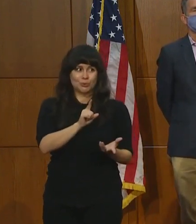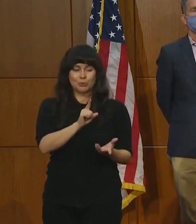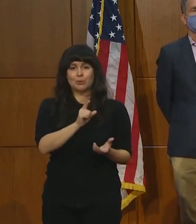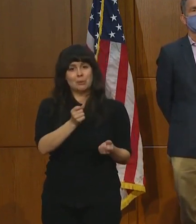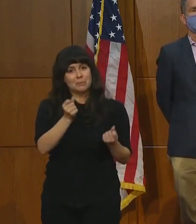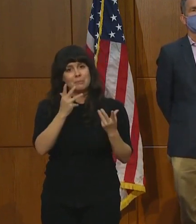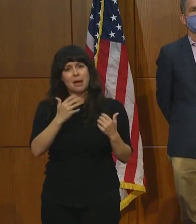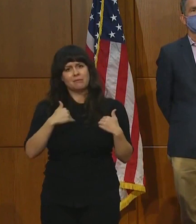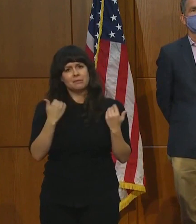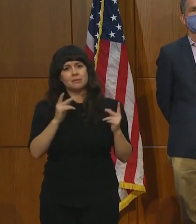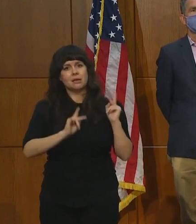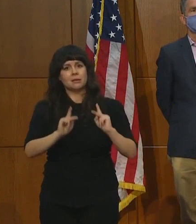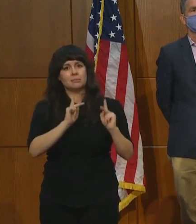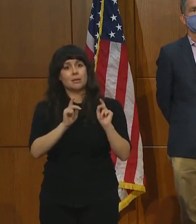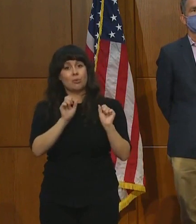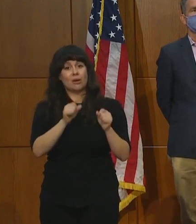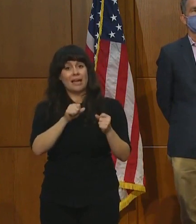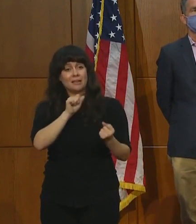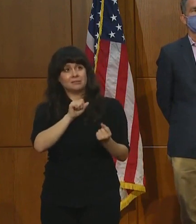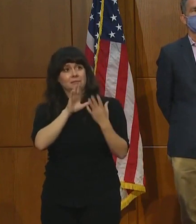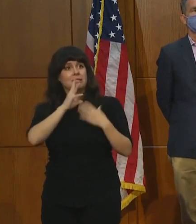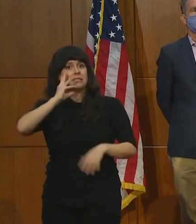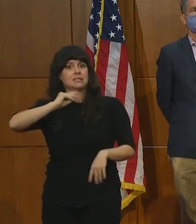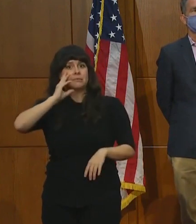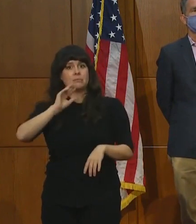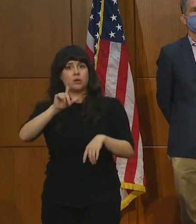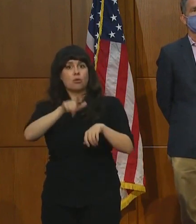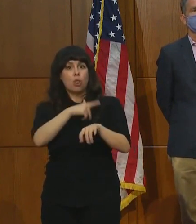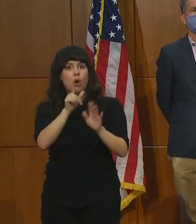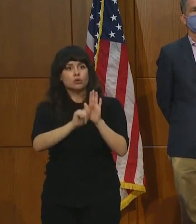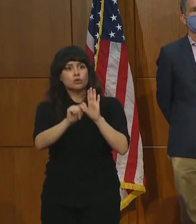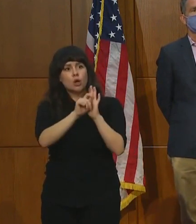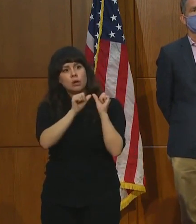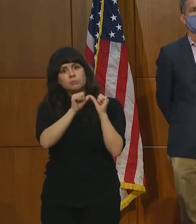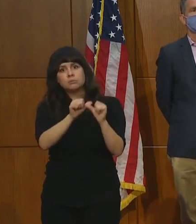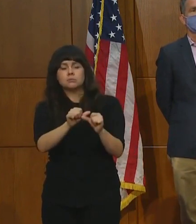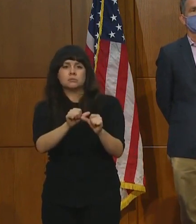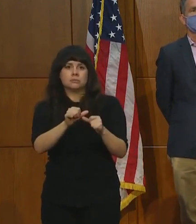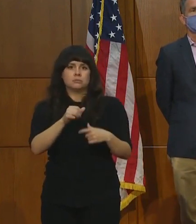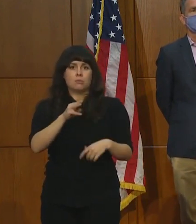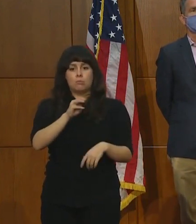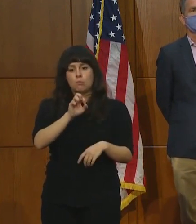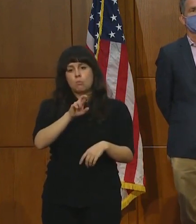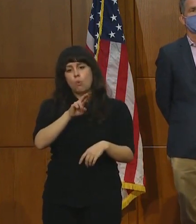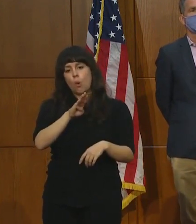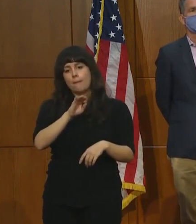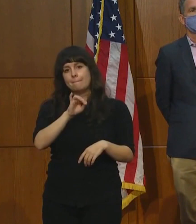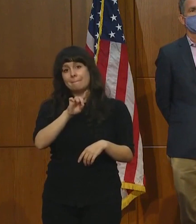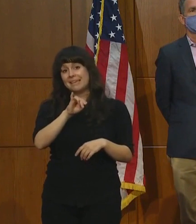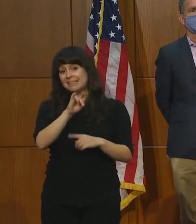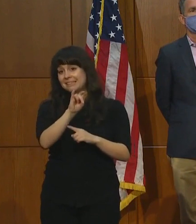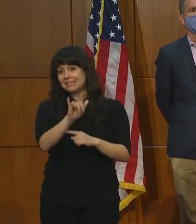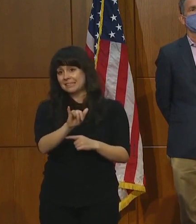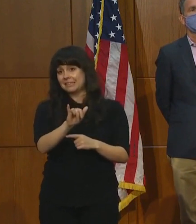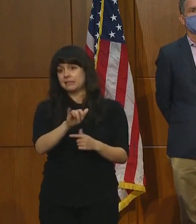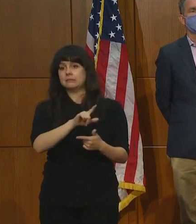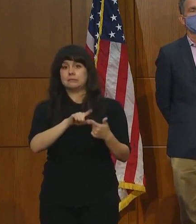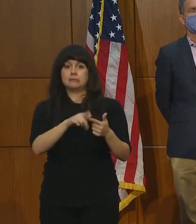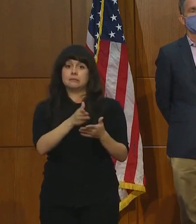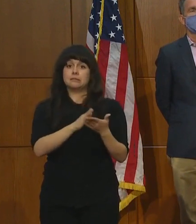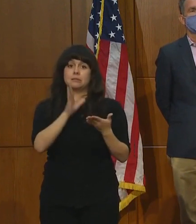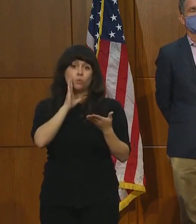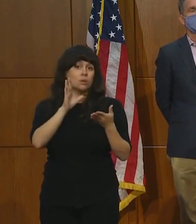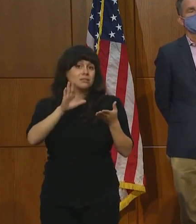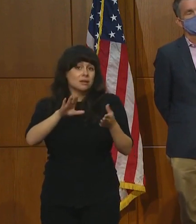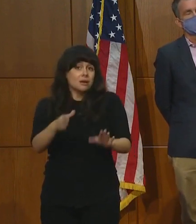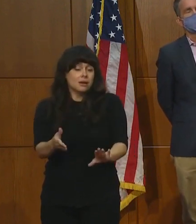group. Many can face long-term morbidity, and some will die. And so